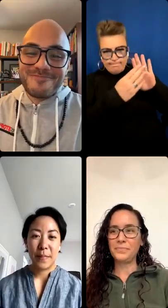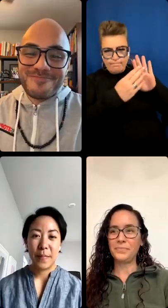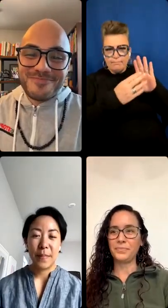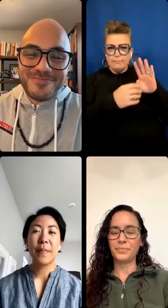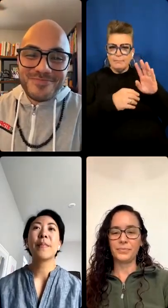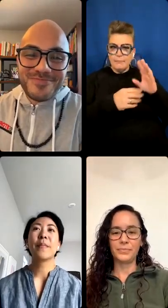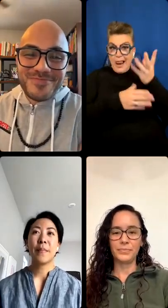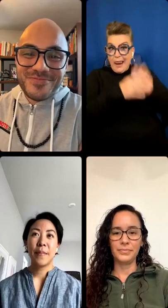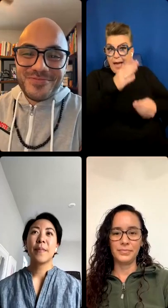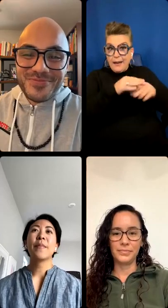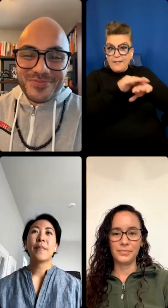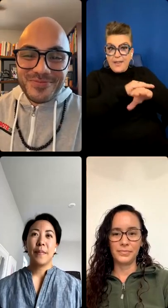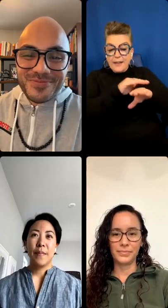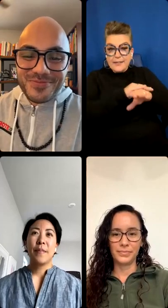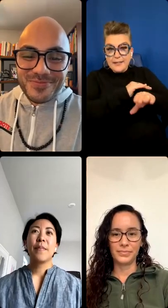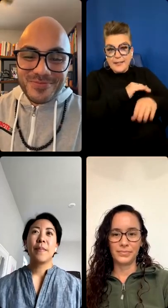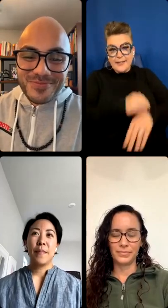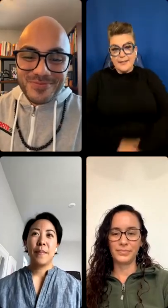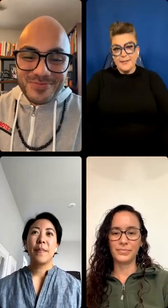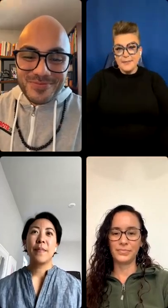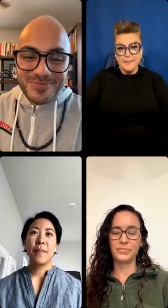inaccessibility?